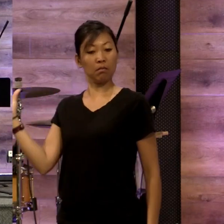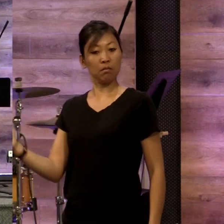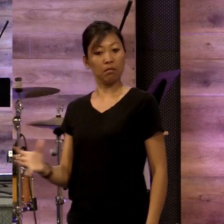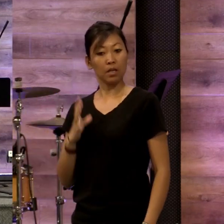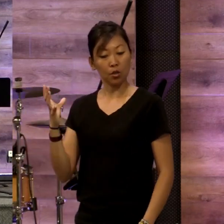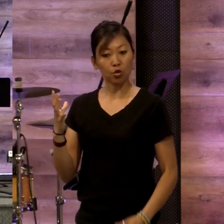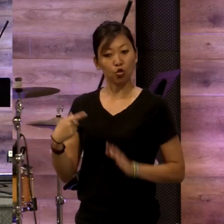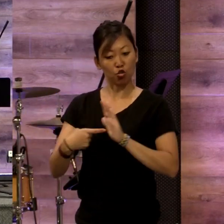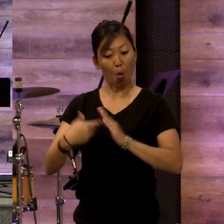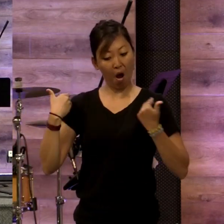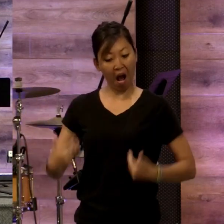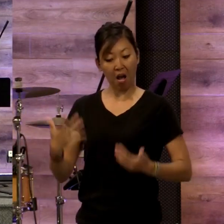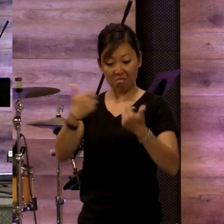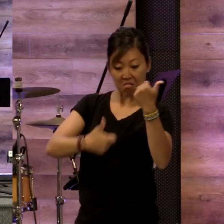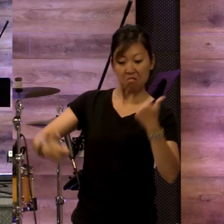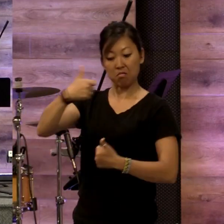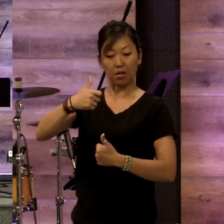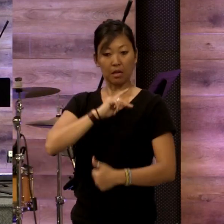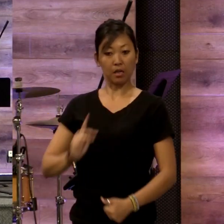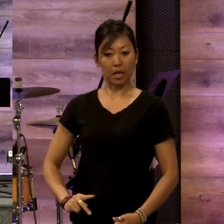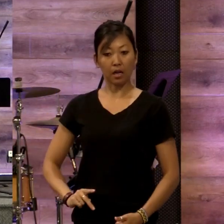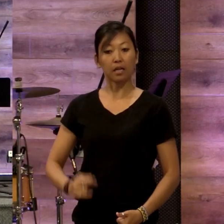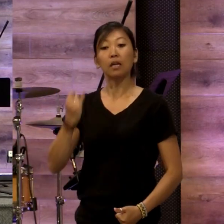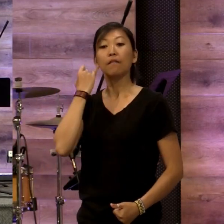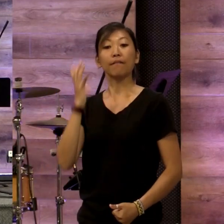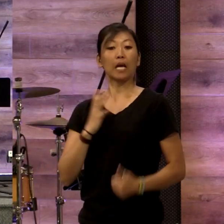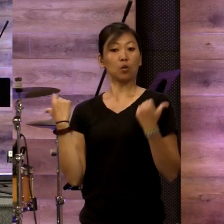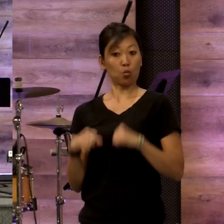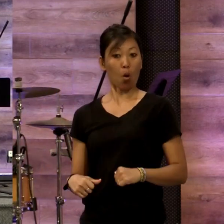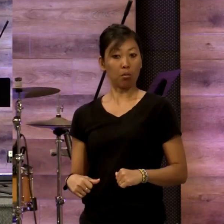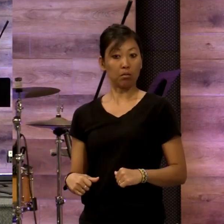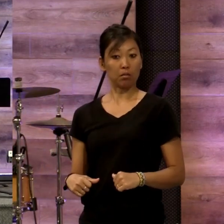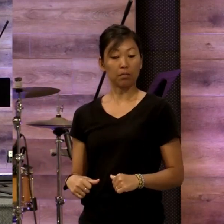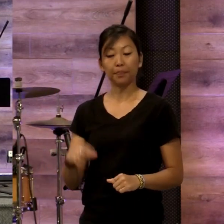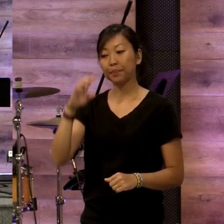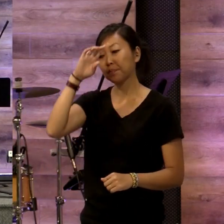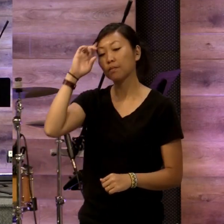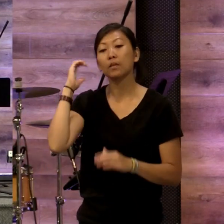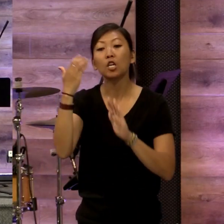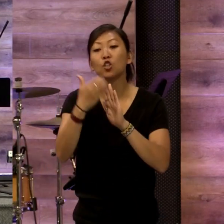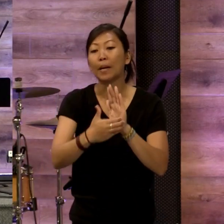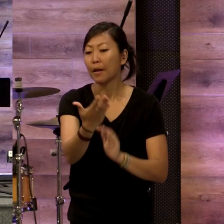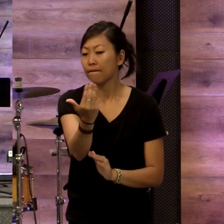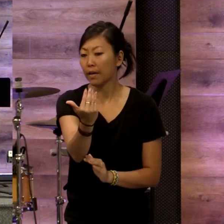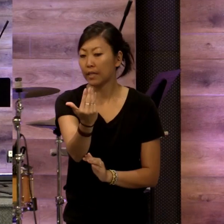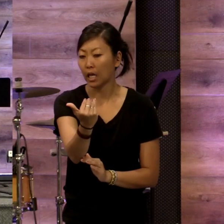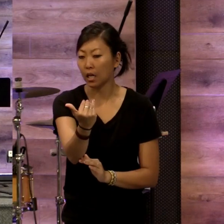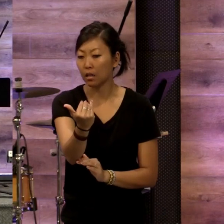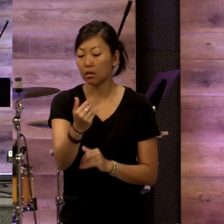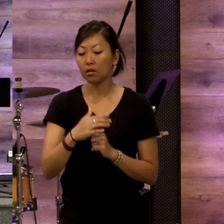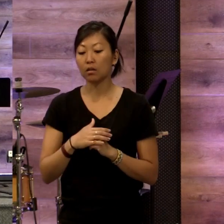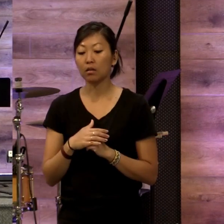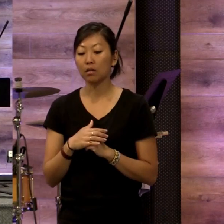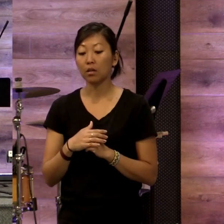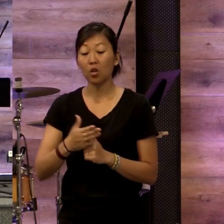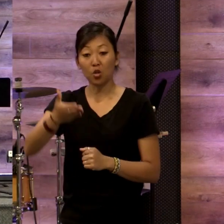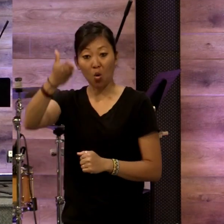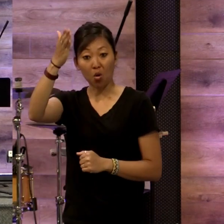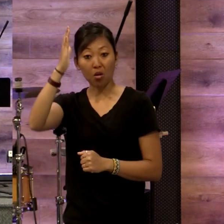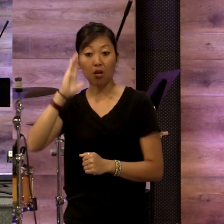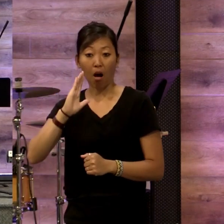your power. In chapter 15, after hearing God's rejection of